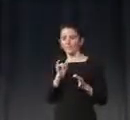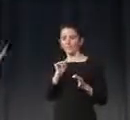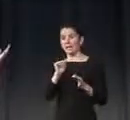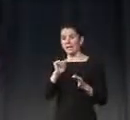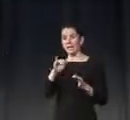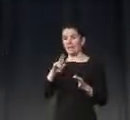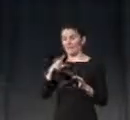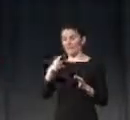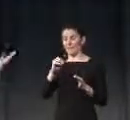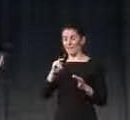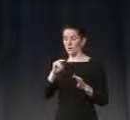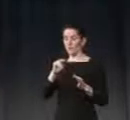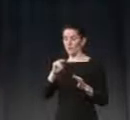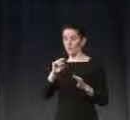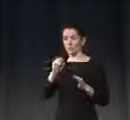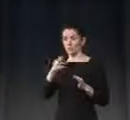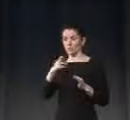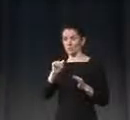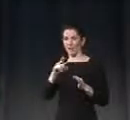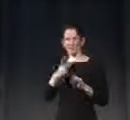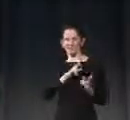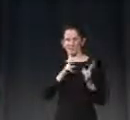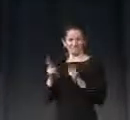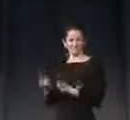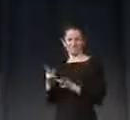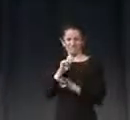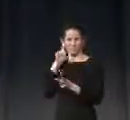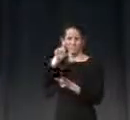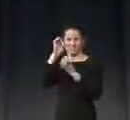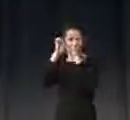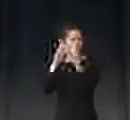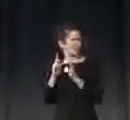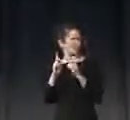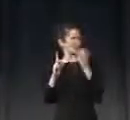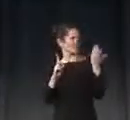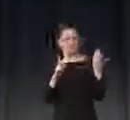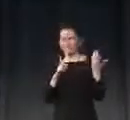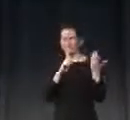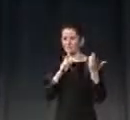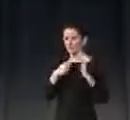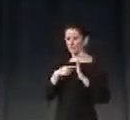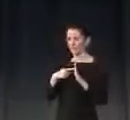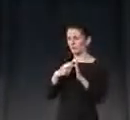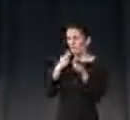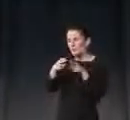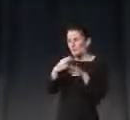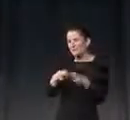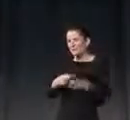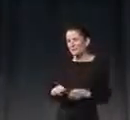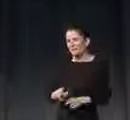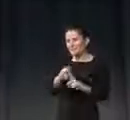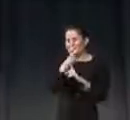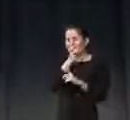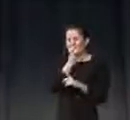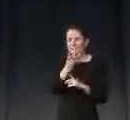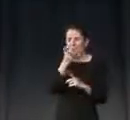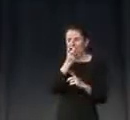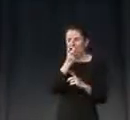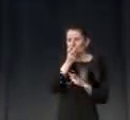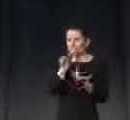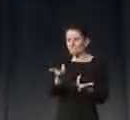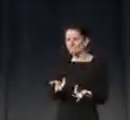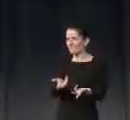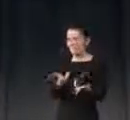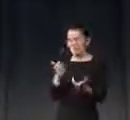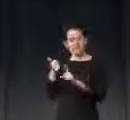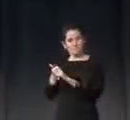plates, obviously represented here, represented only brief cuts from a speech stream, and he admitted that he himself found it impossible to recognize